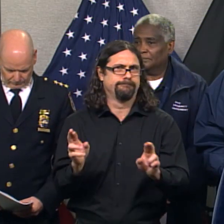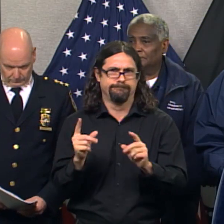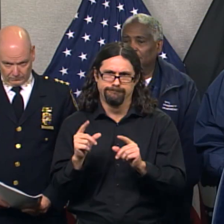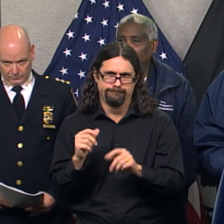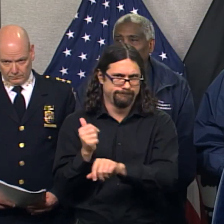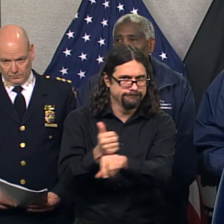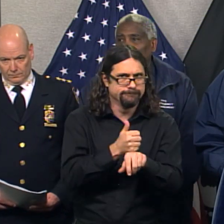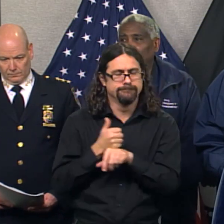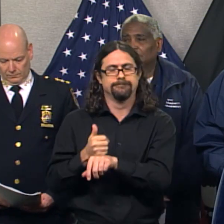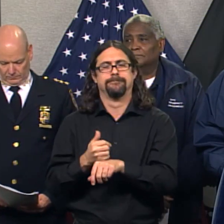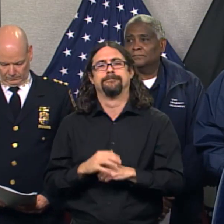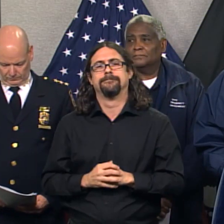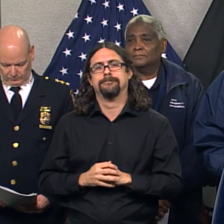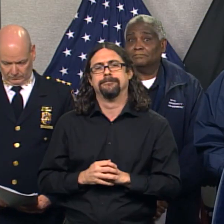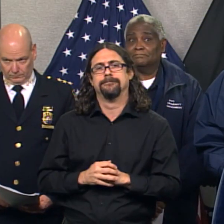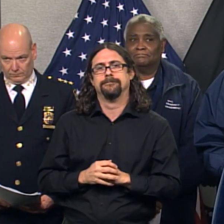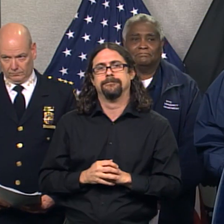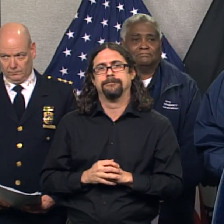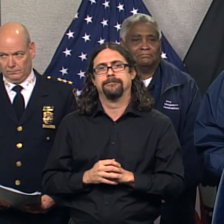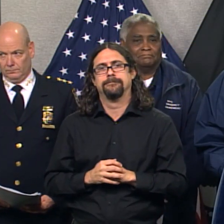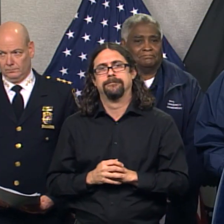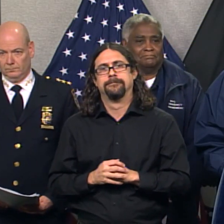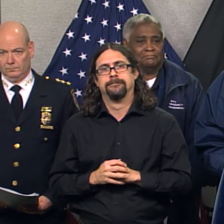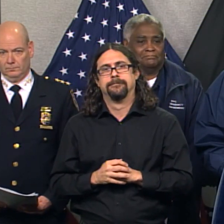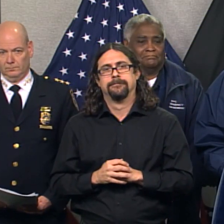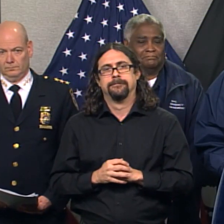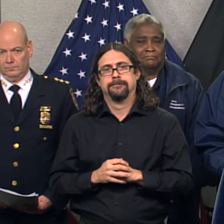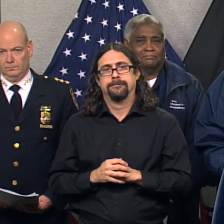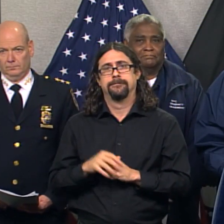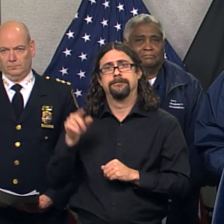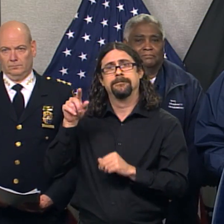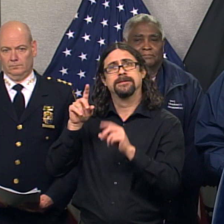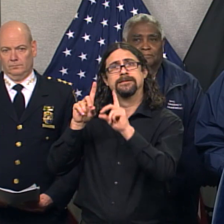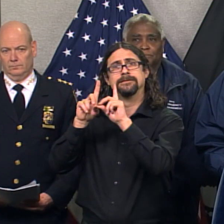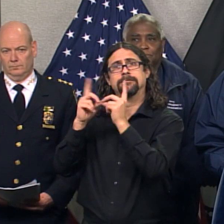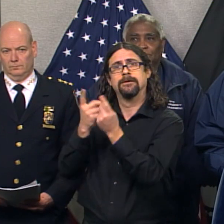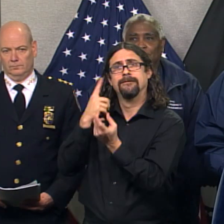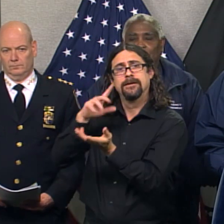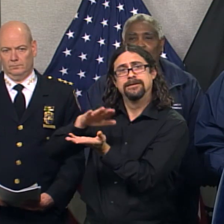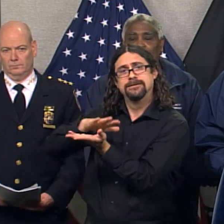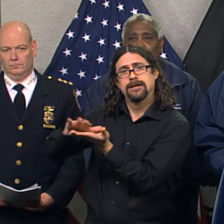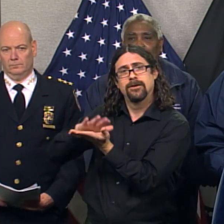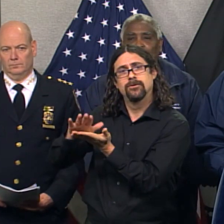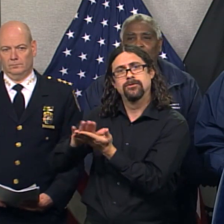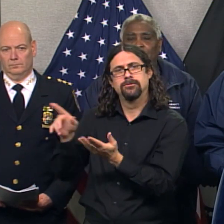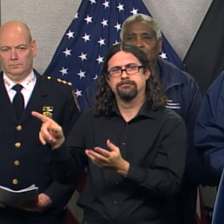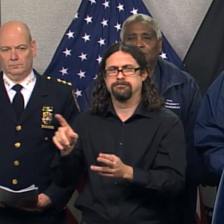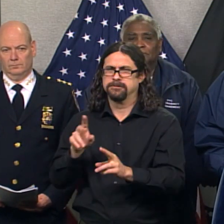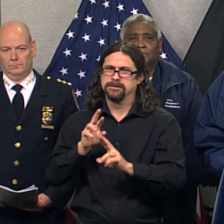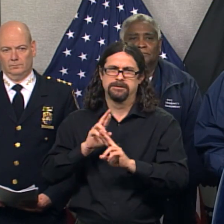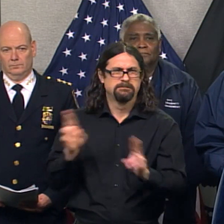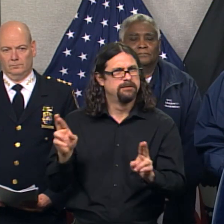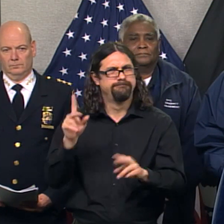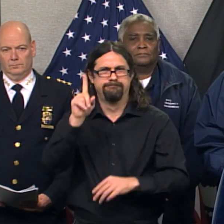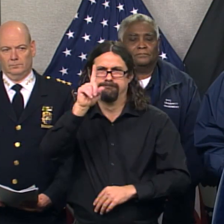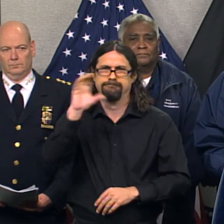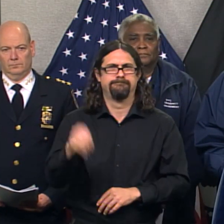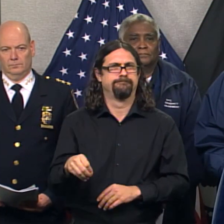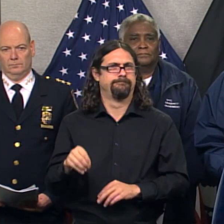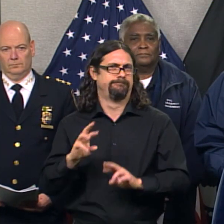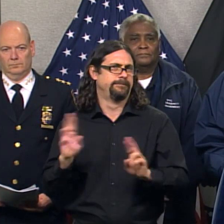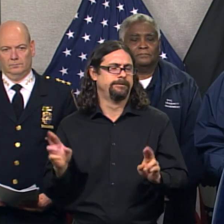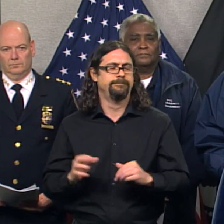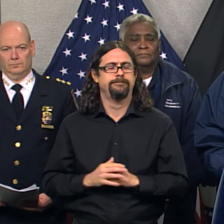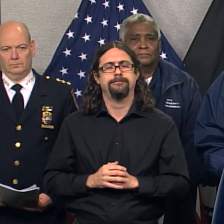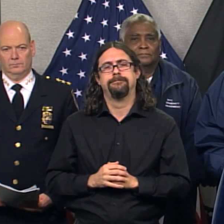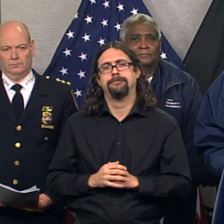alert, and you'll hear from Commissioner Garcia in a moment, but I want to say once again our sanitation workers are out in force and doing a great job,